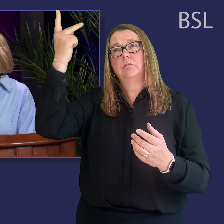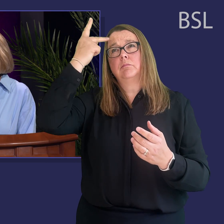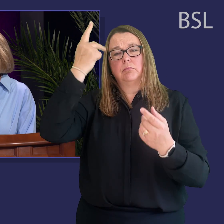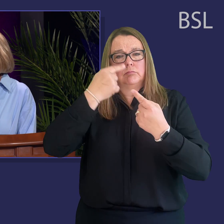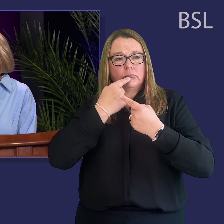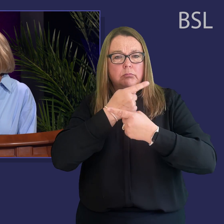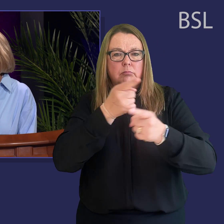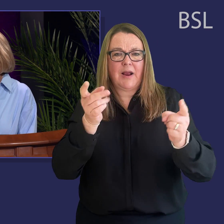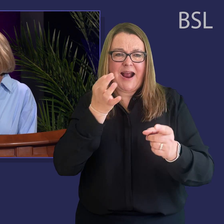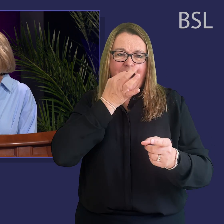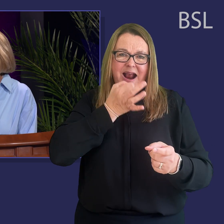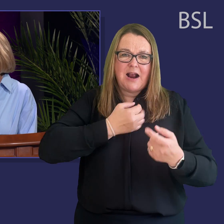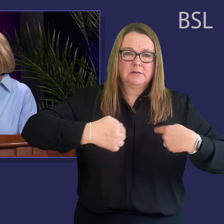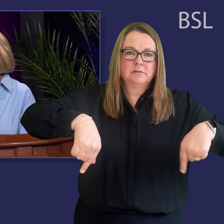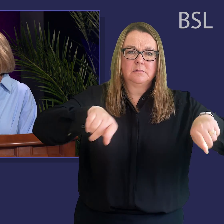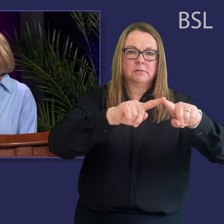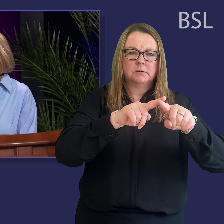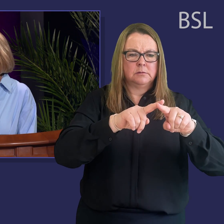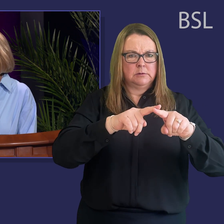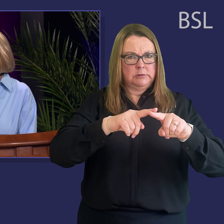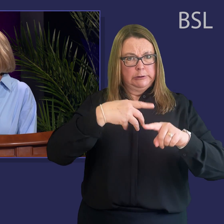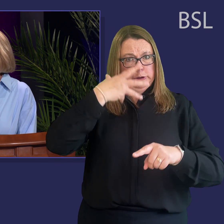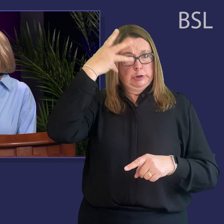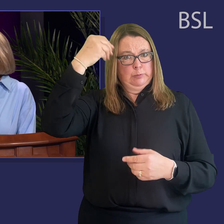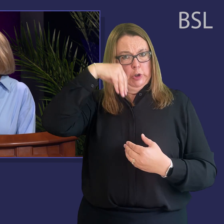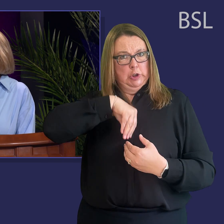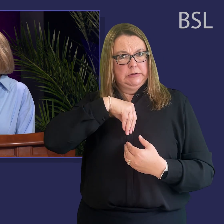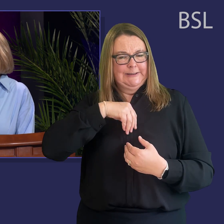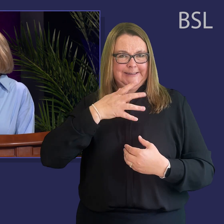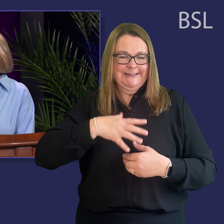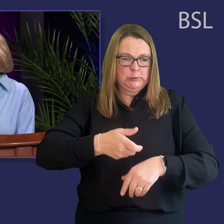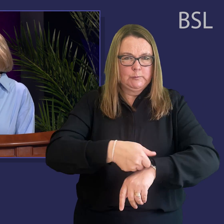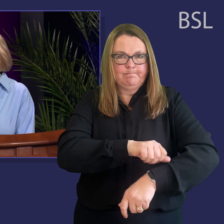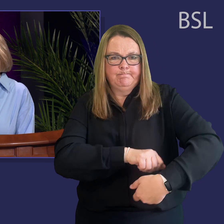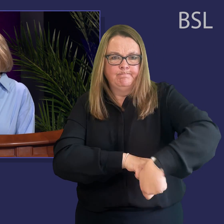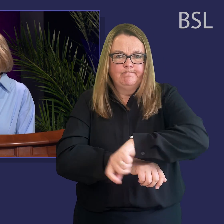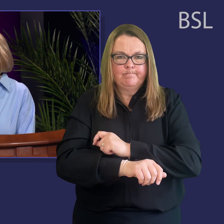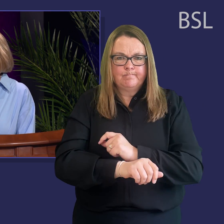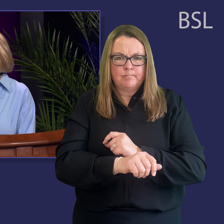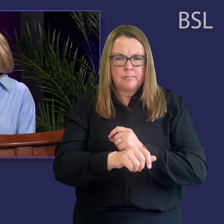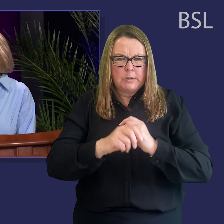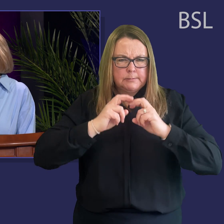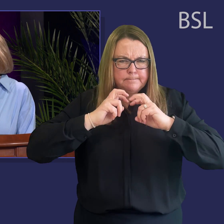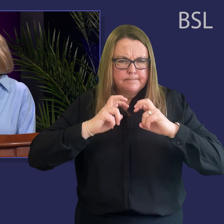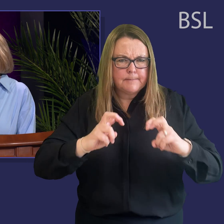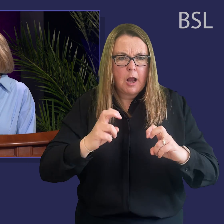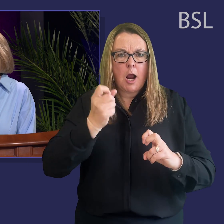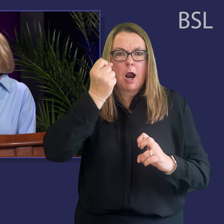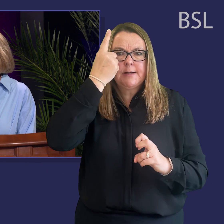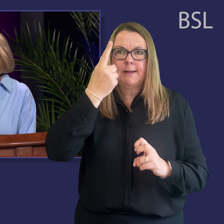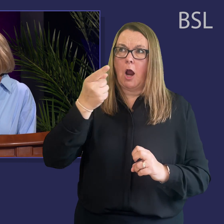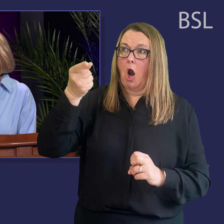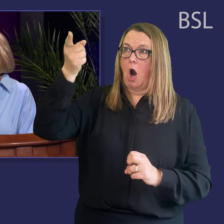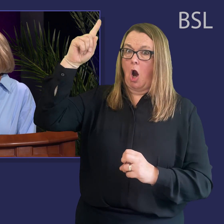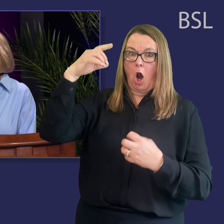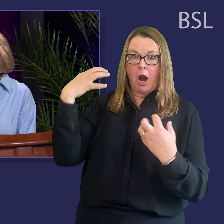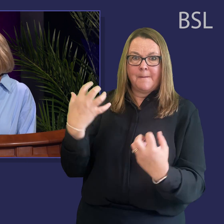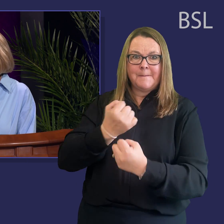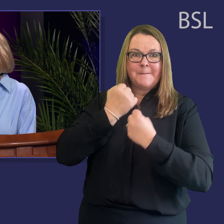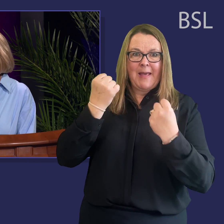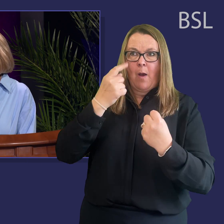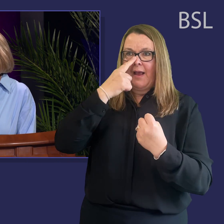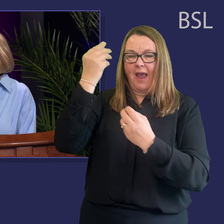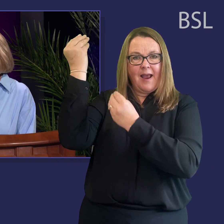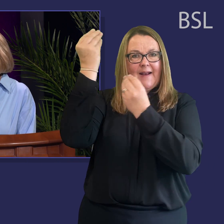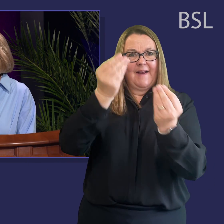to understand the gift of God's power accessible to every woman and man who makes and keeps covenants in